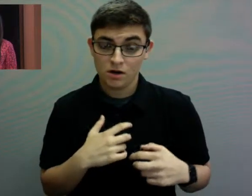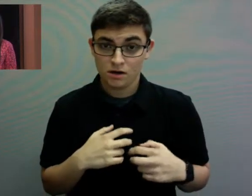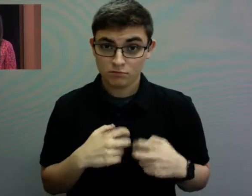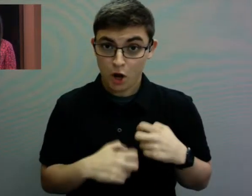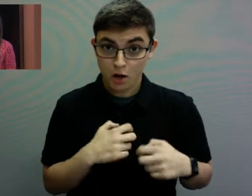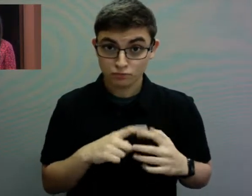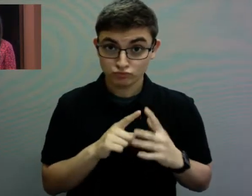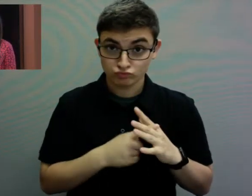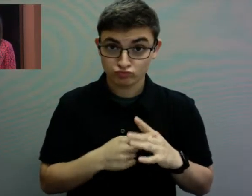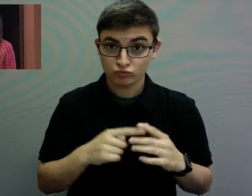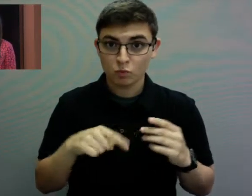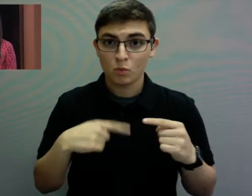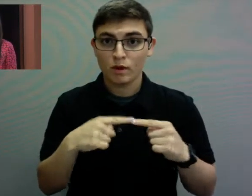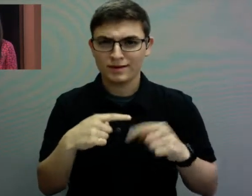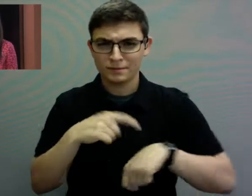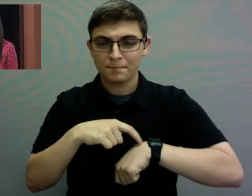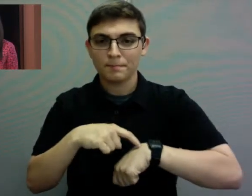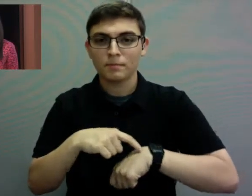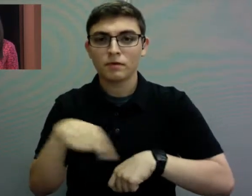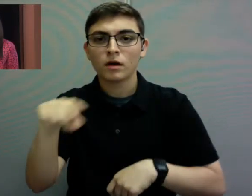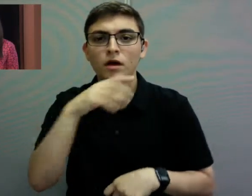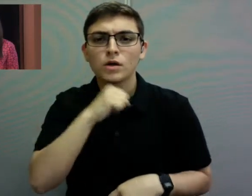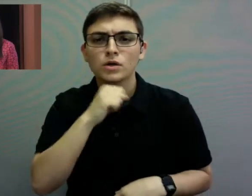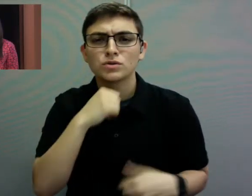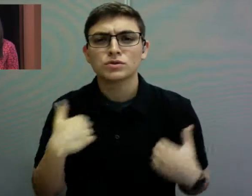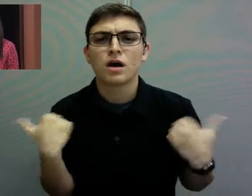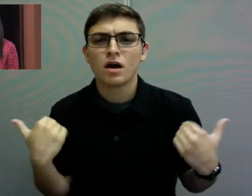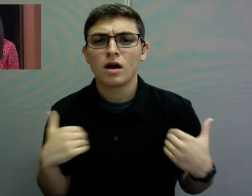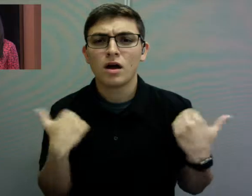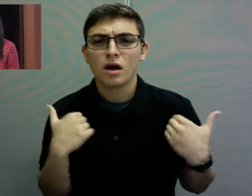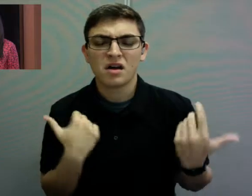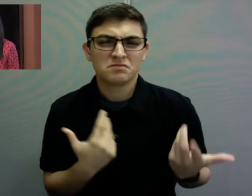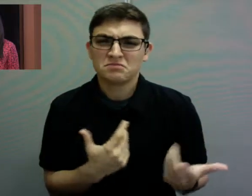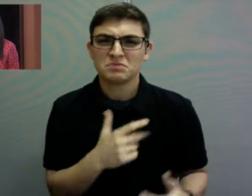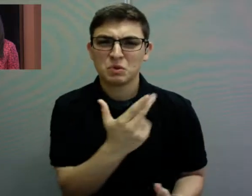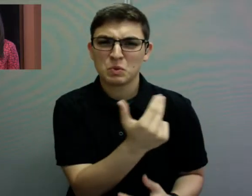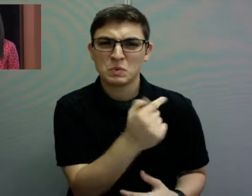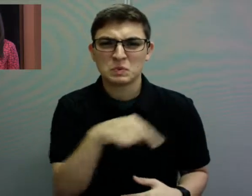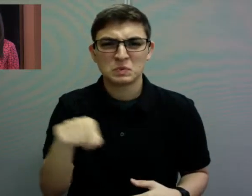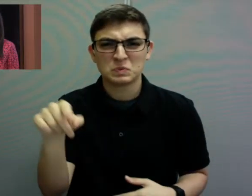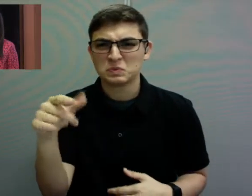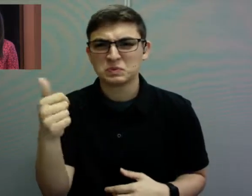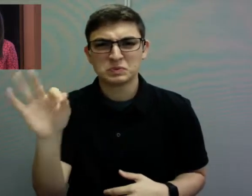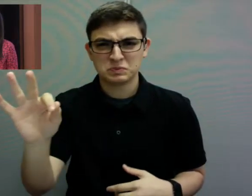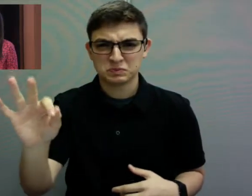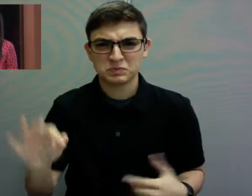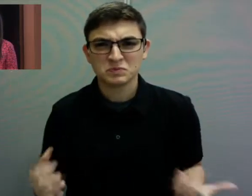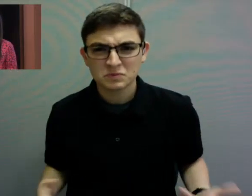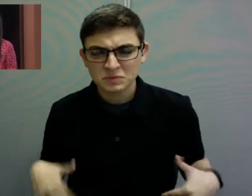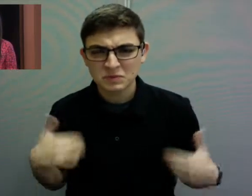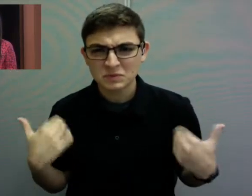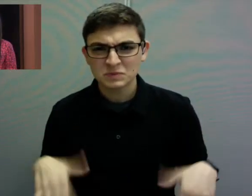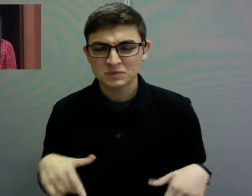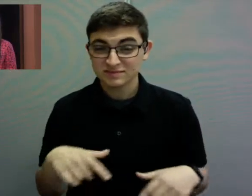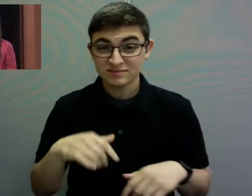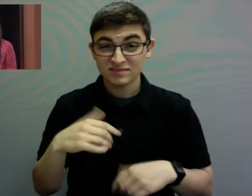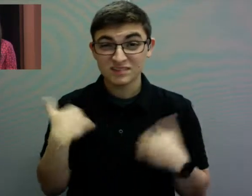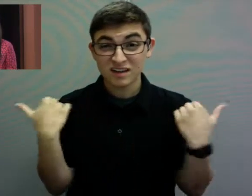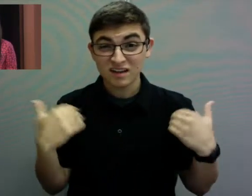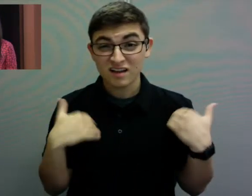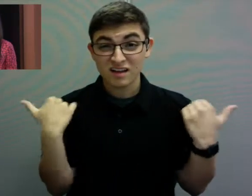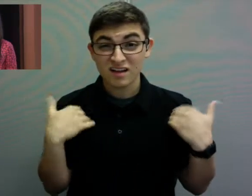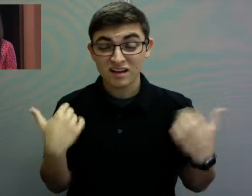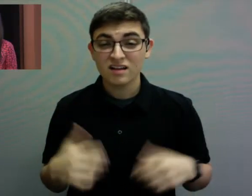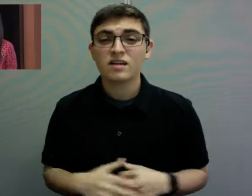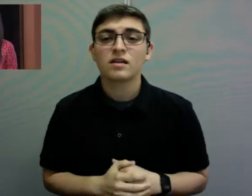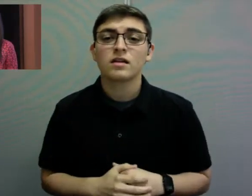you're a teenager. So it does matter what you do when you're younger. And everything you do does count,